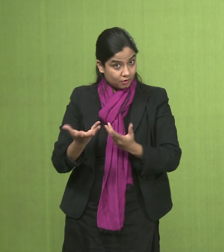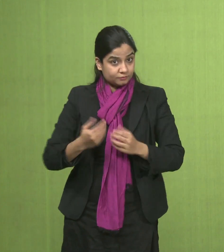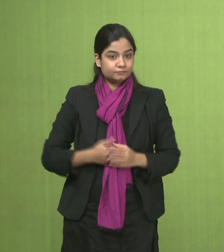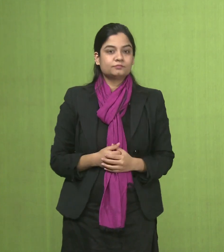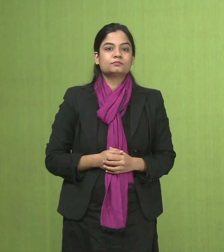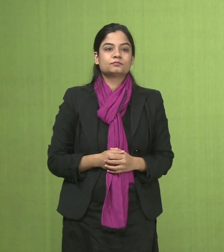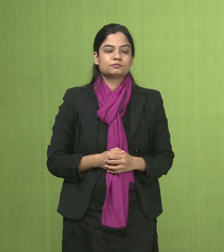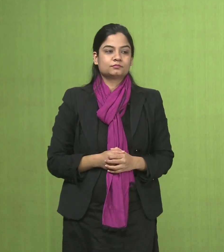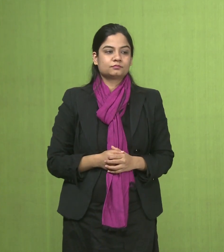Right to be